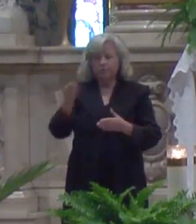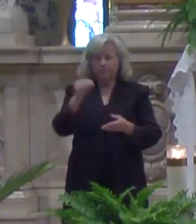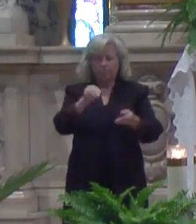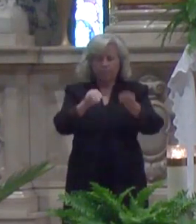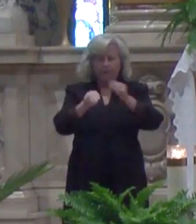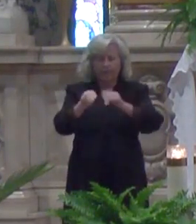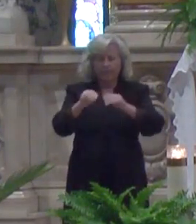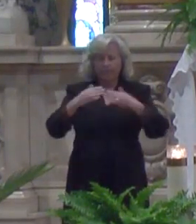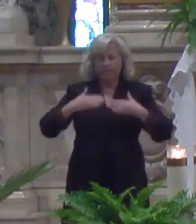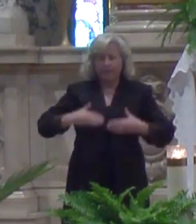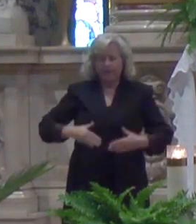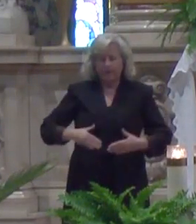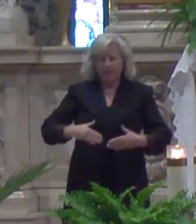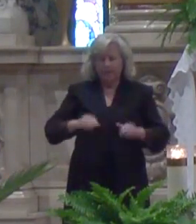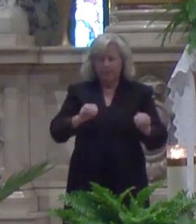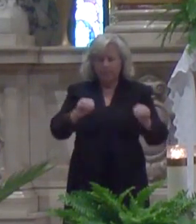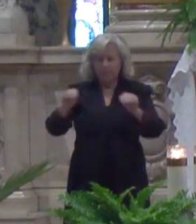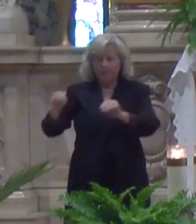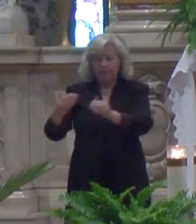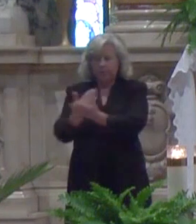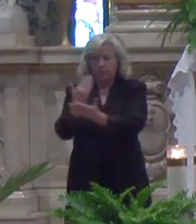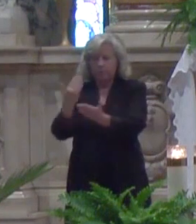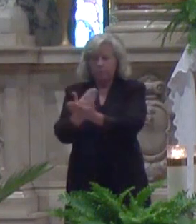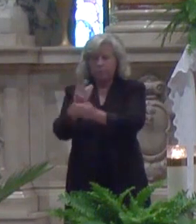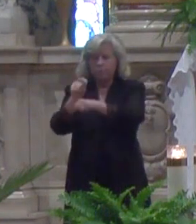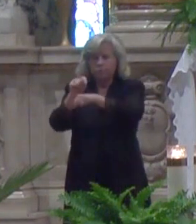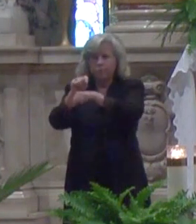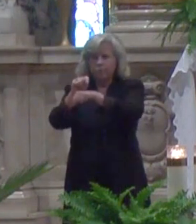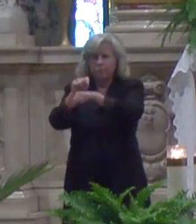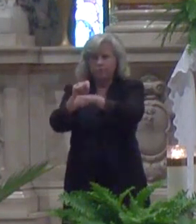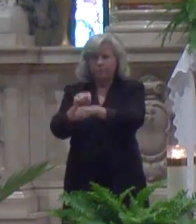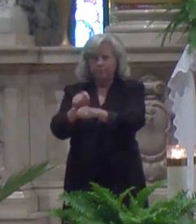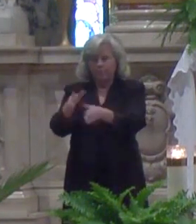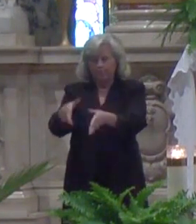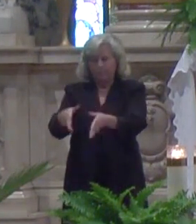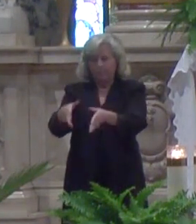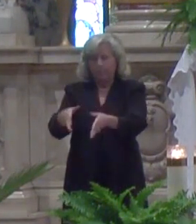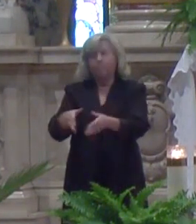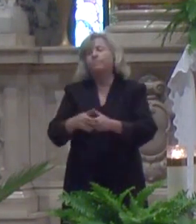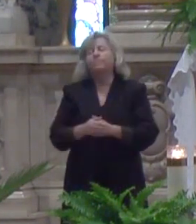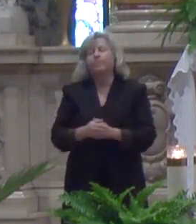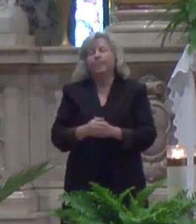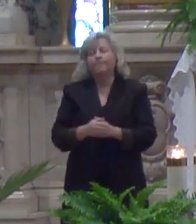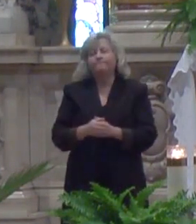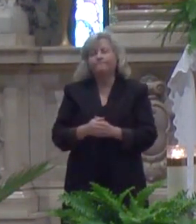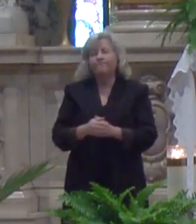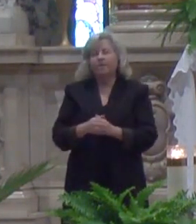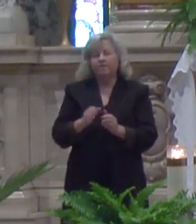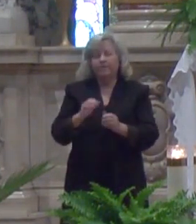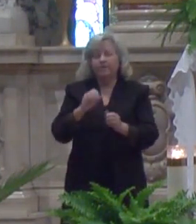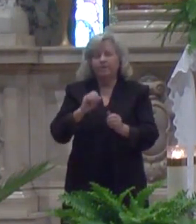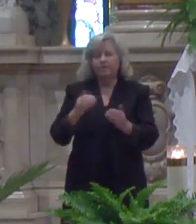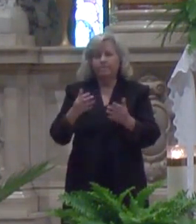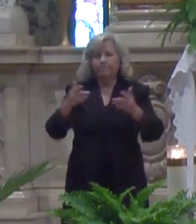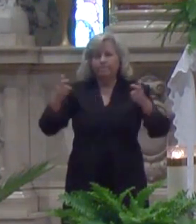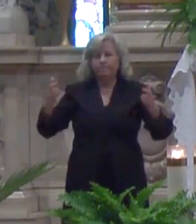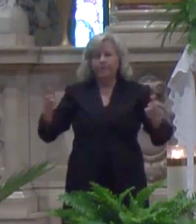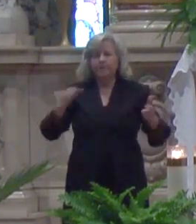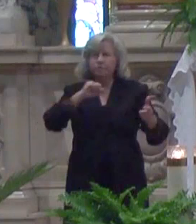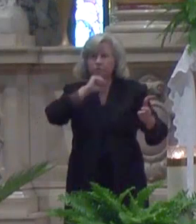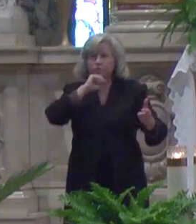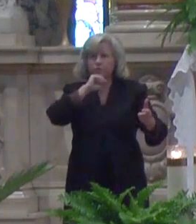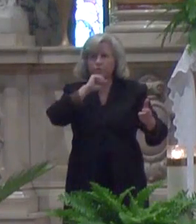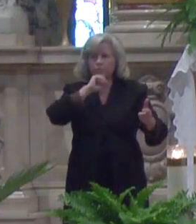laid it in his new tomb that had been hewn in the rock. Then he rolled a huge stone across the entrance to the tomb and